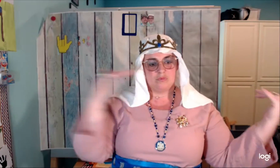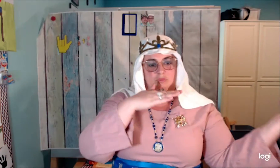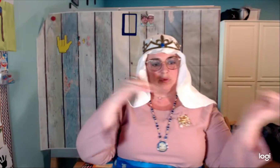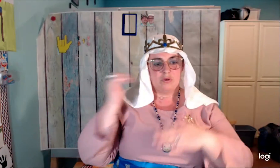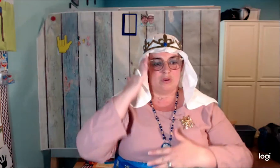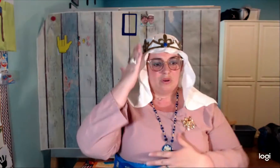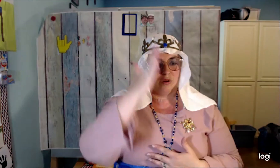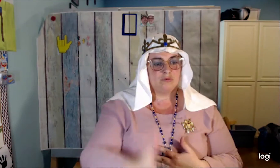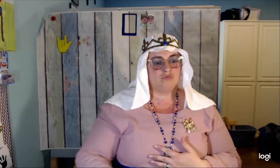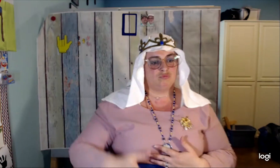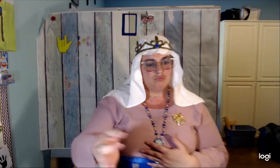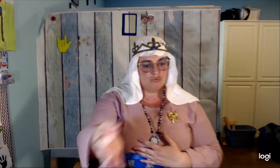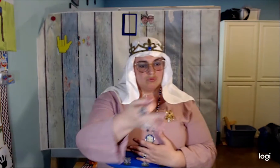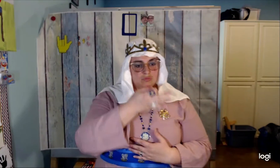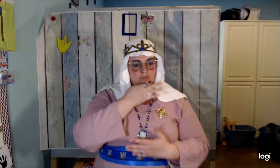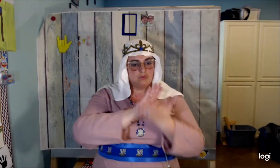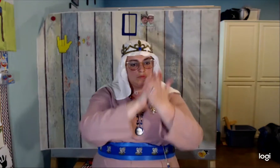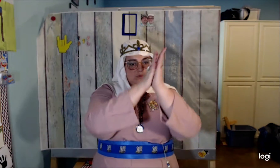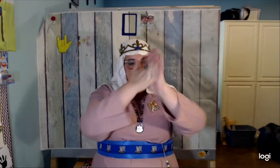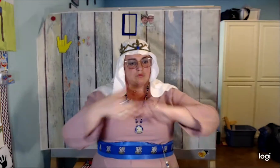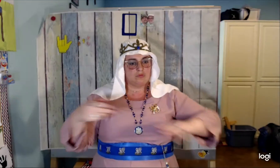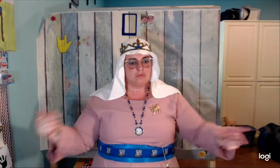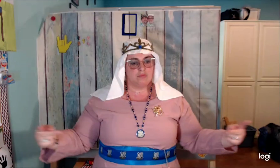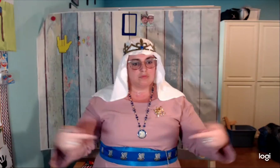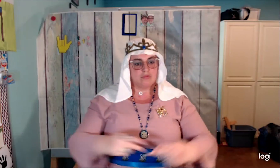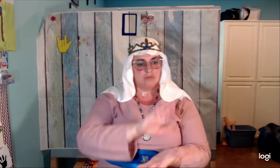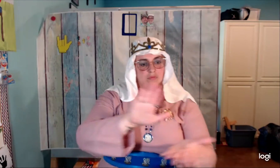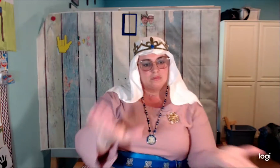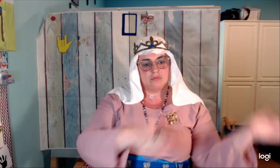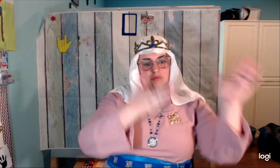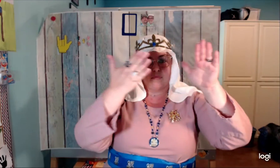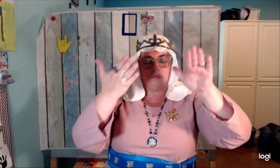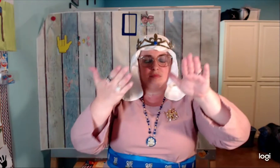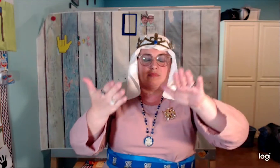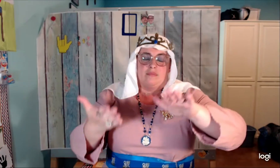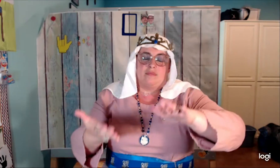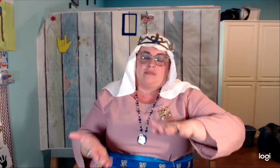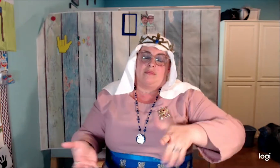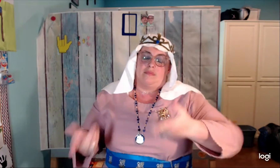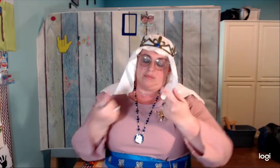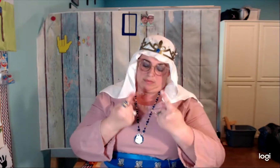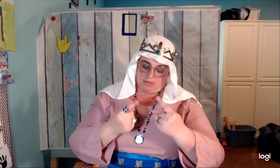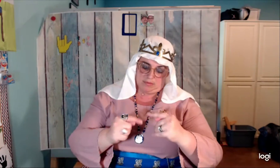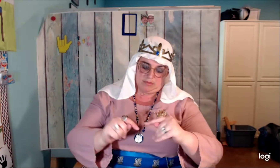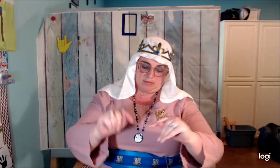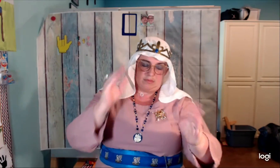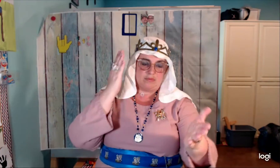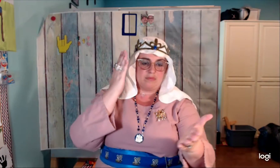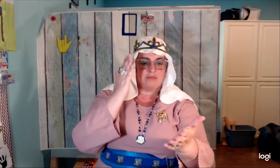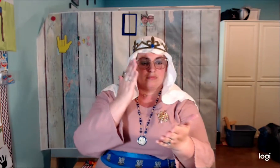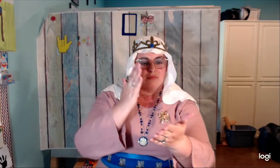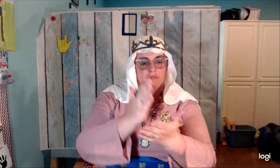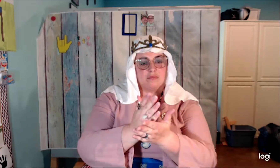war. Then a fallen knight you became, on the way to end